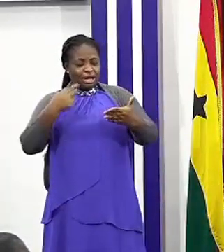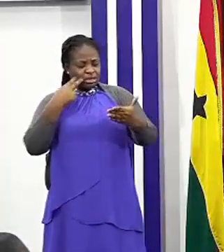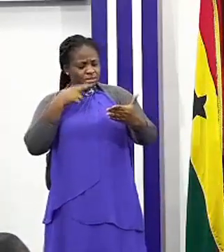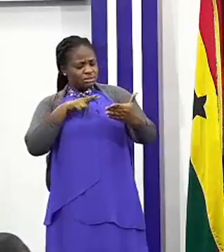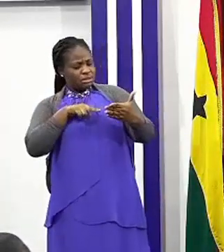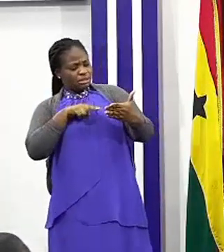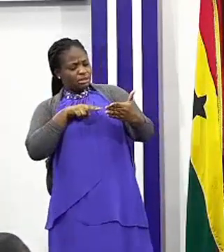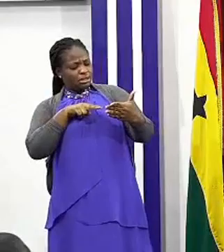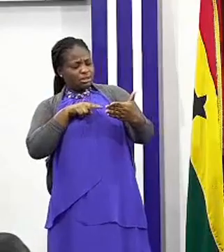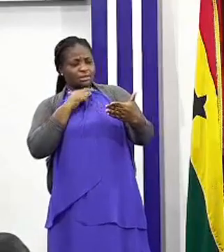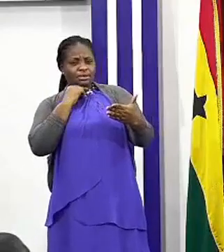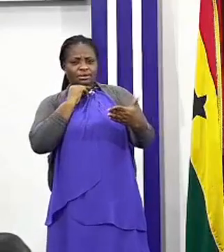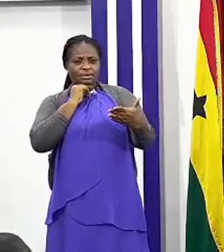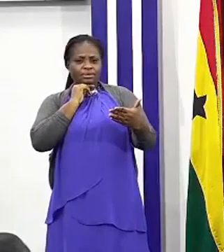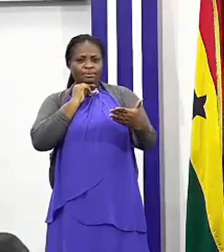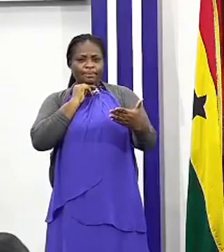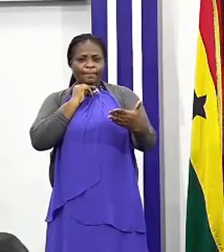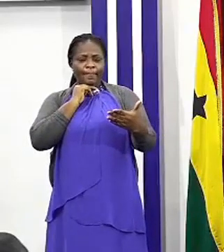that